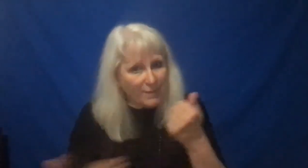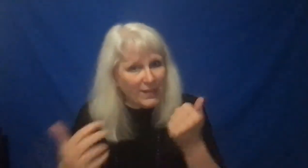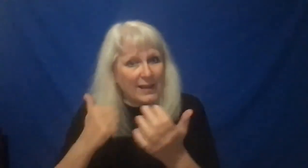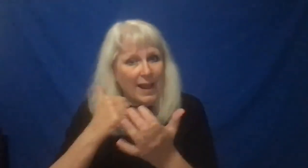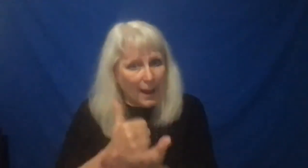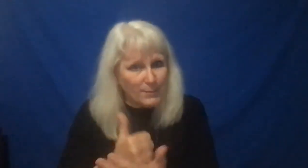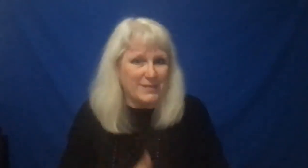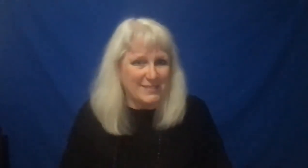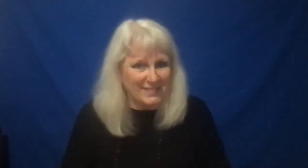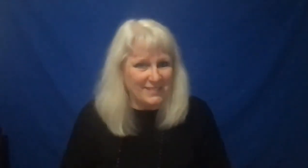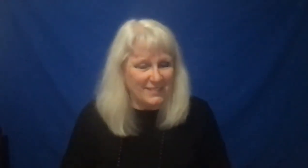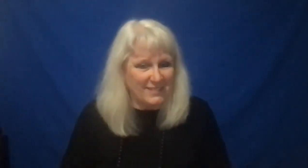alcoholic.